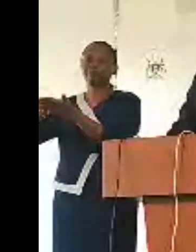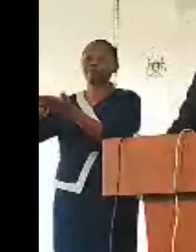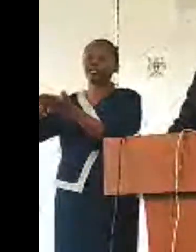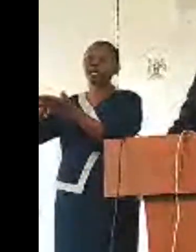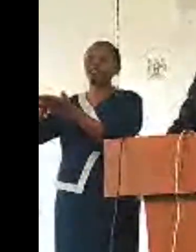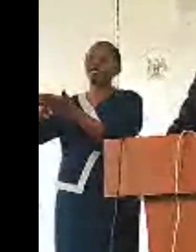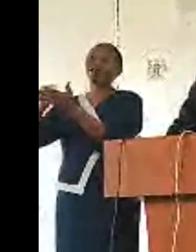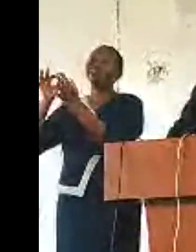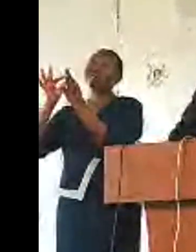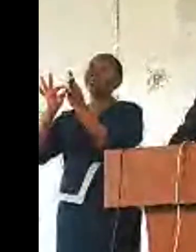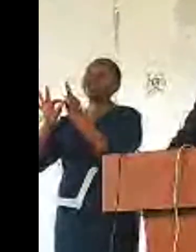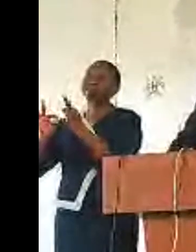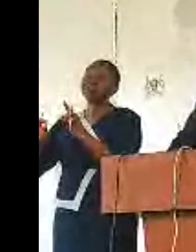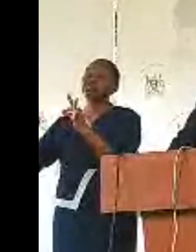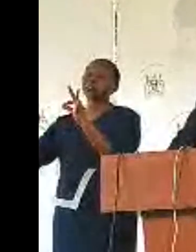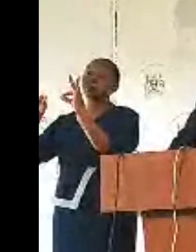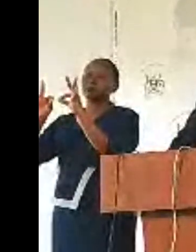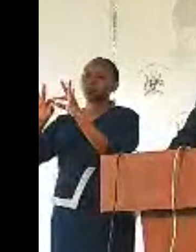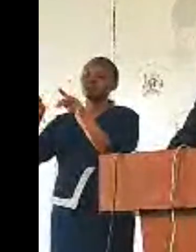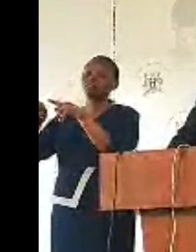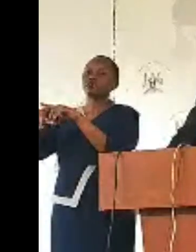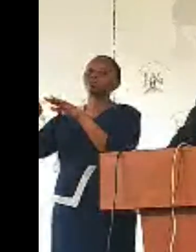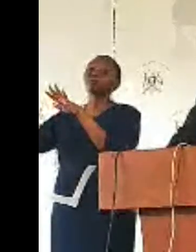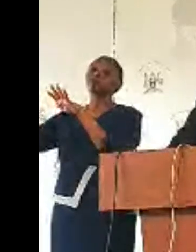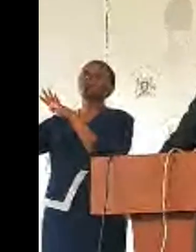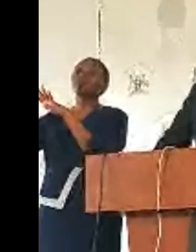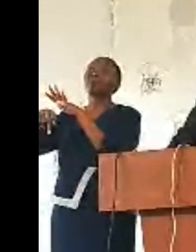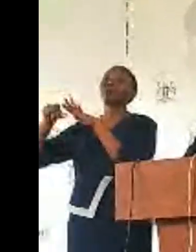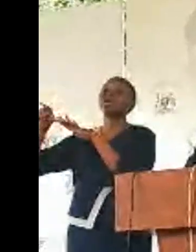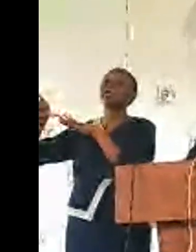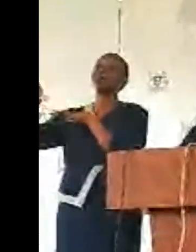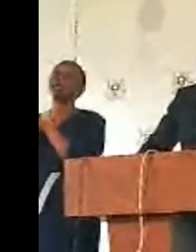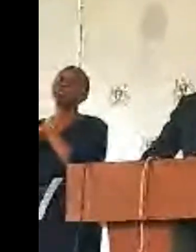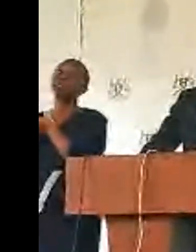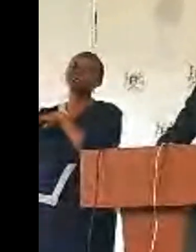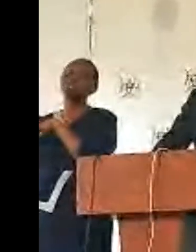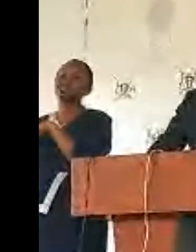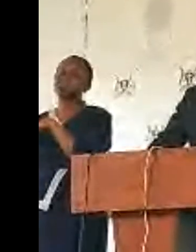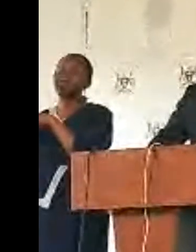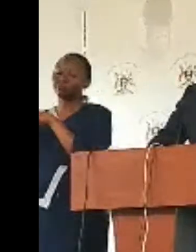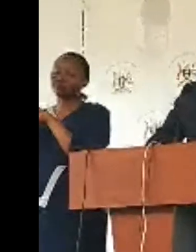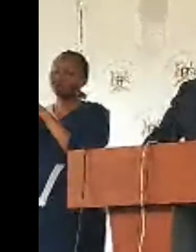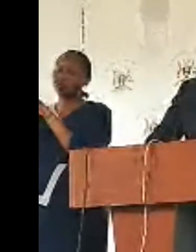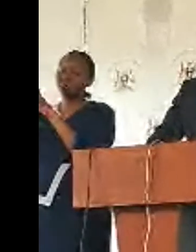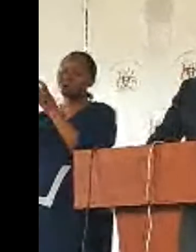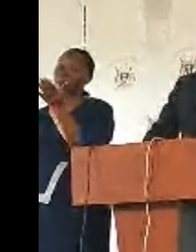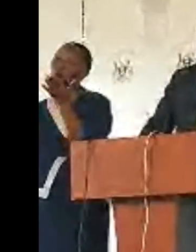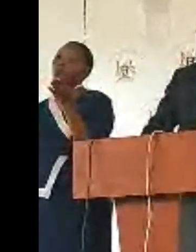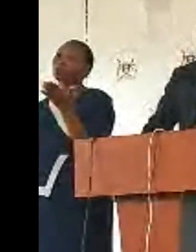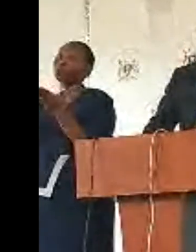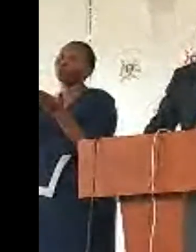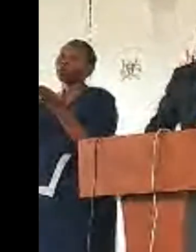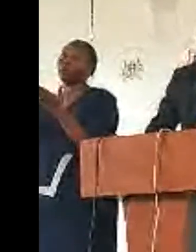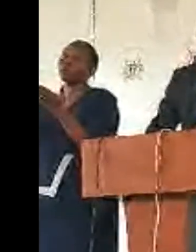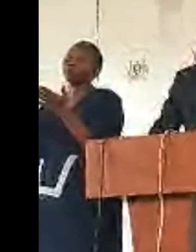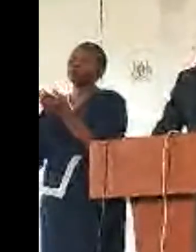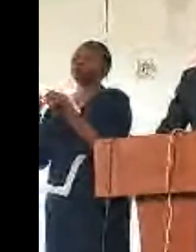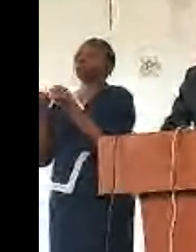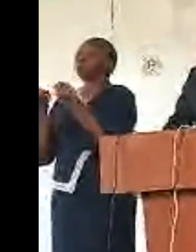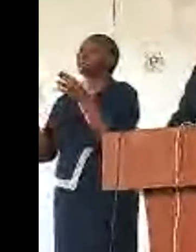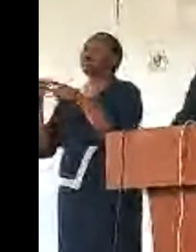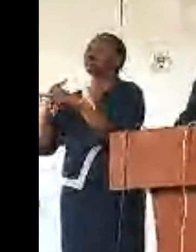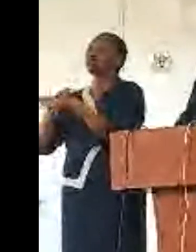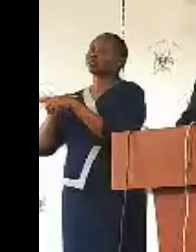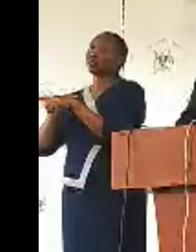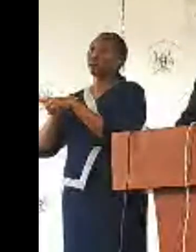This is extremely important for primary living examination, where in many